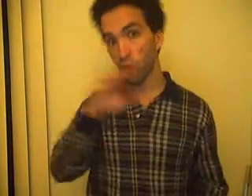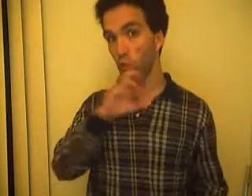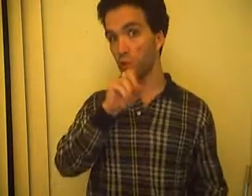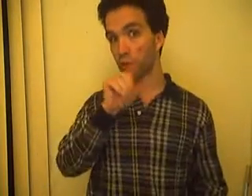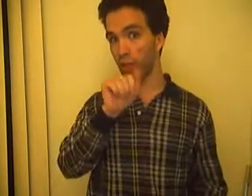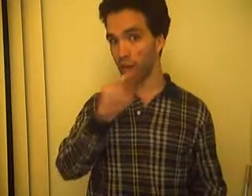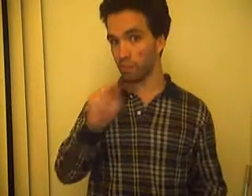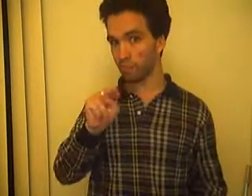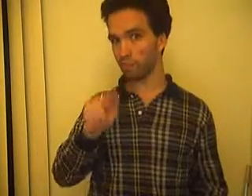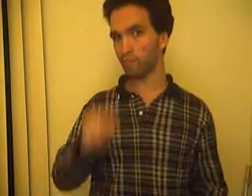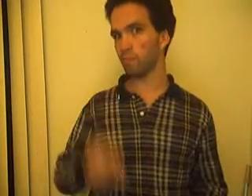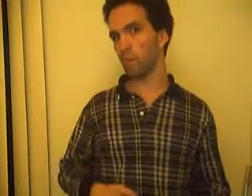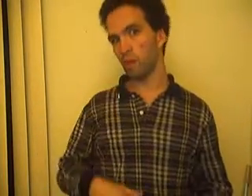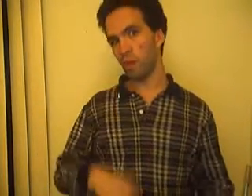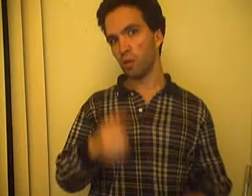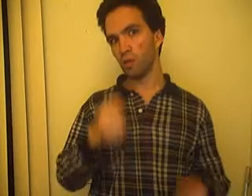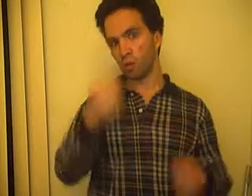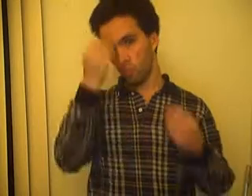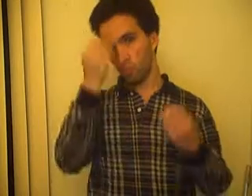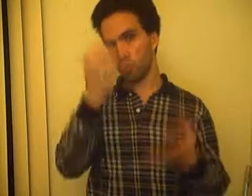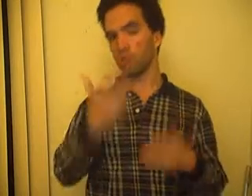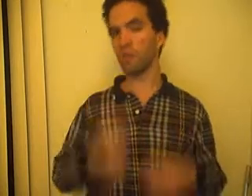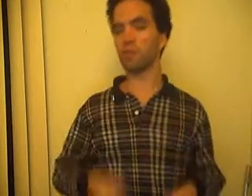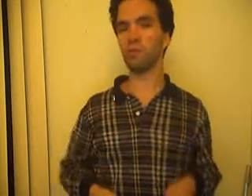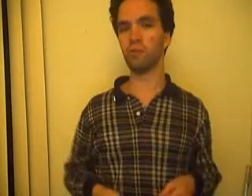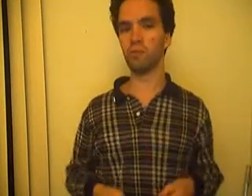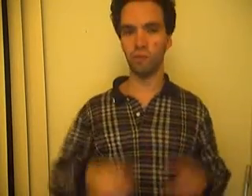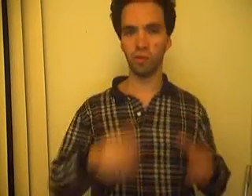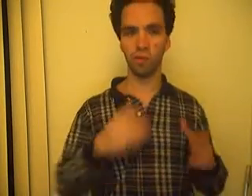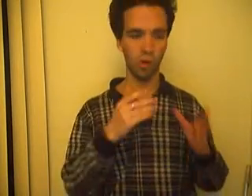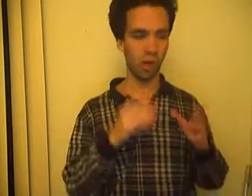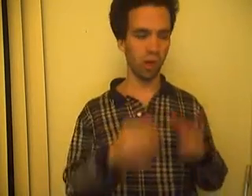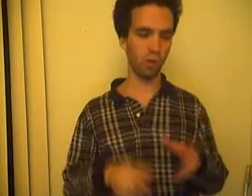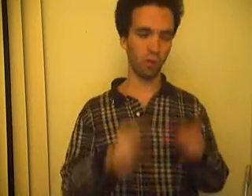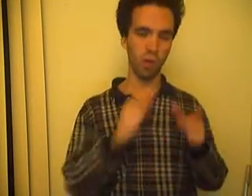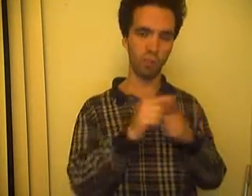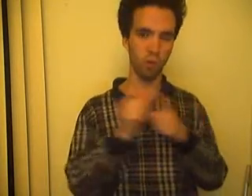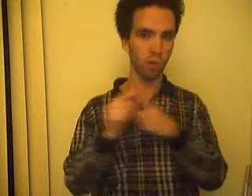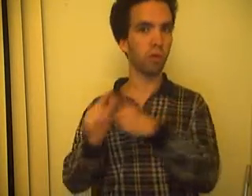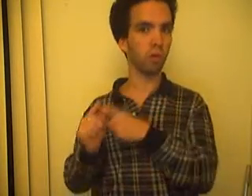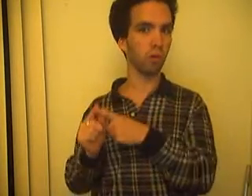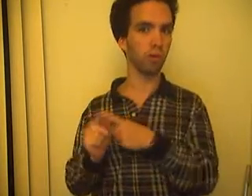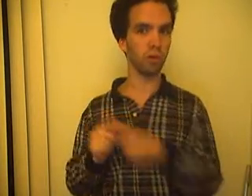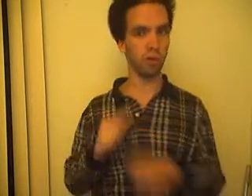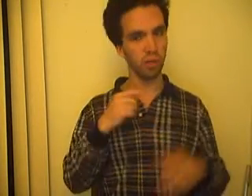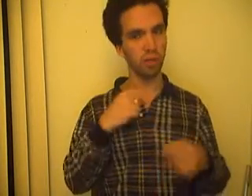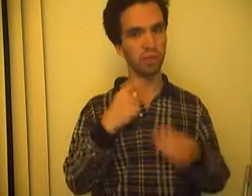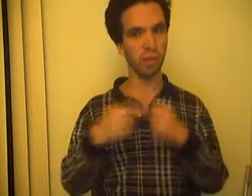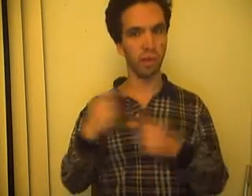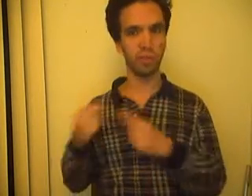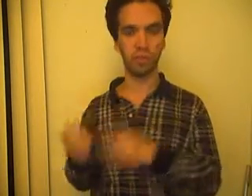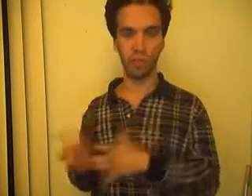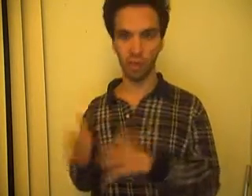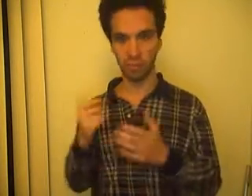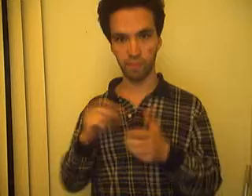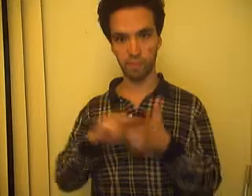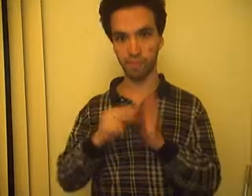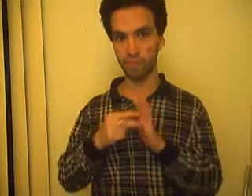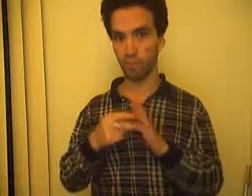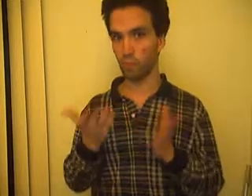for Dan to explain to you what word by word these signs